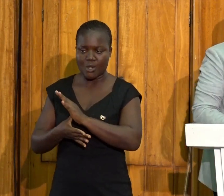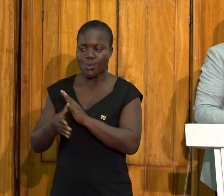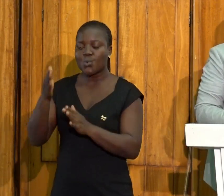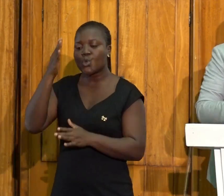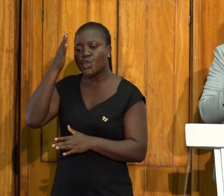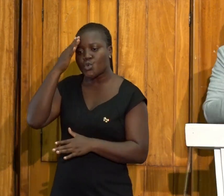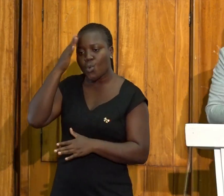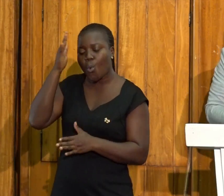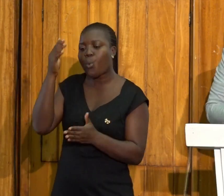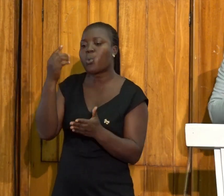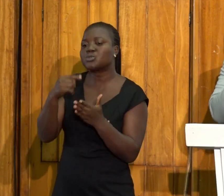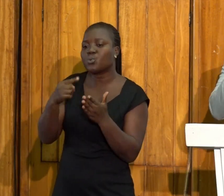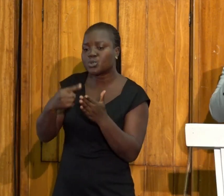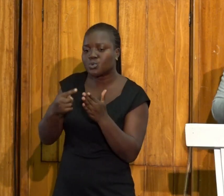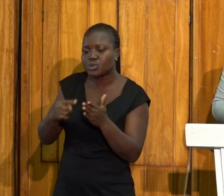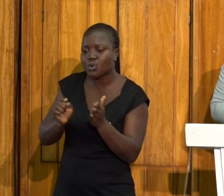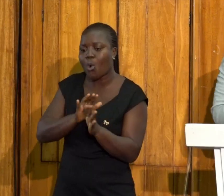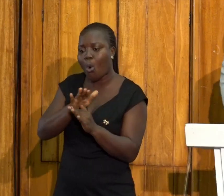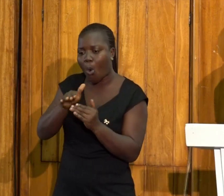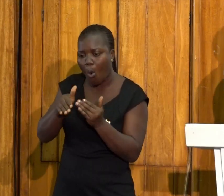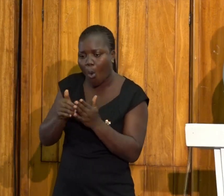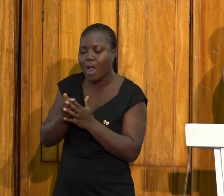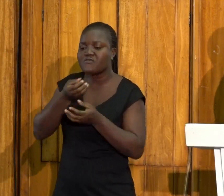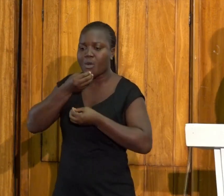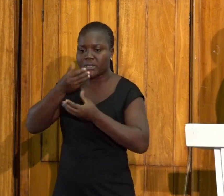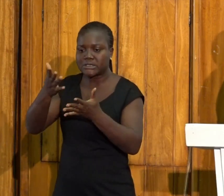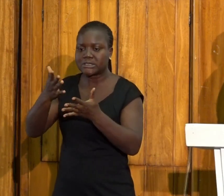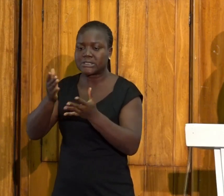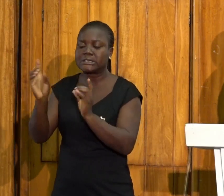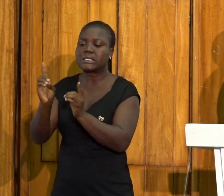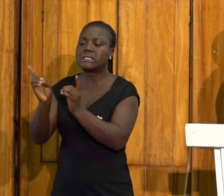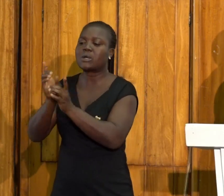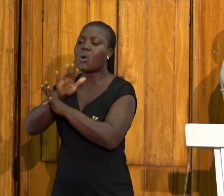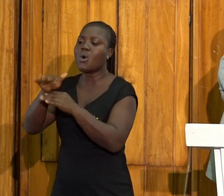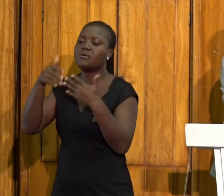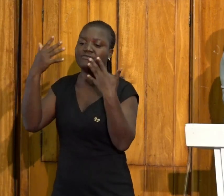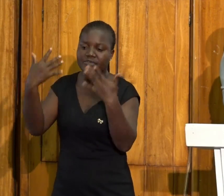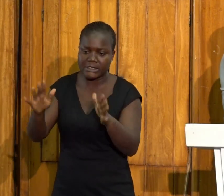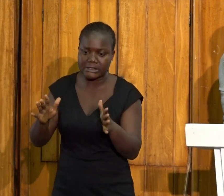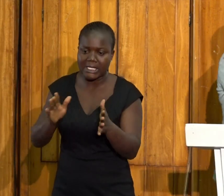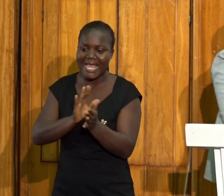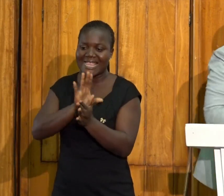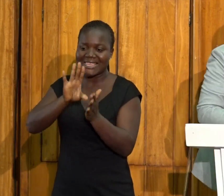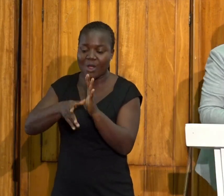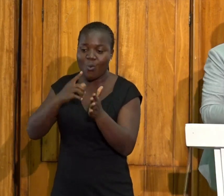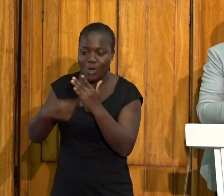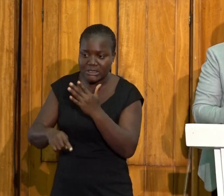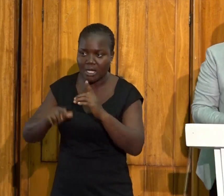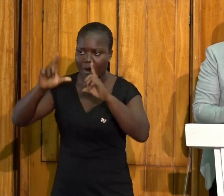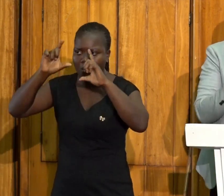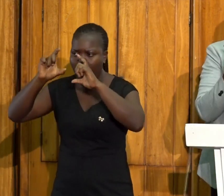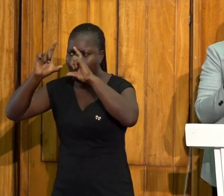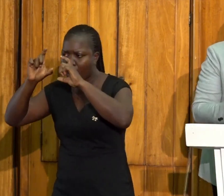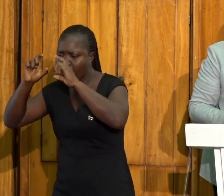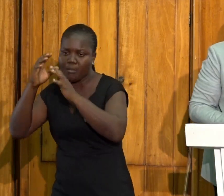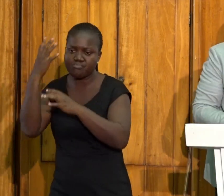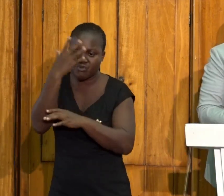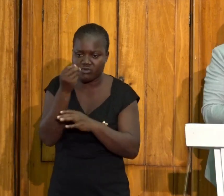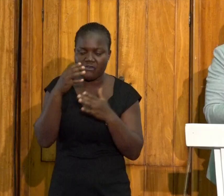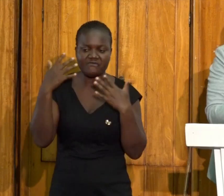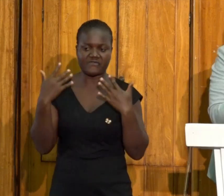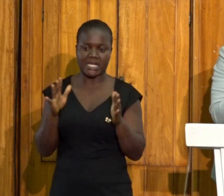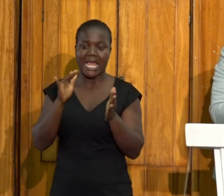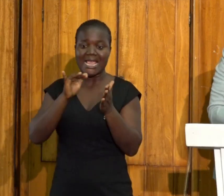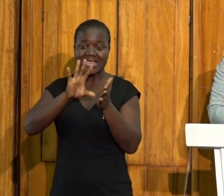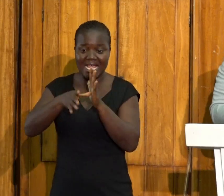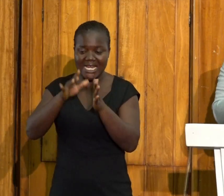below. And when they've done this information, they take a picture in those dotted lines, and that information